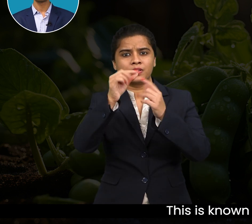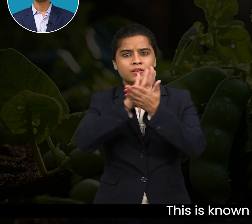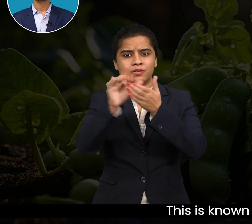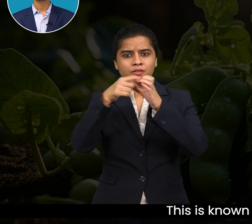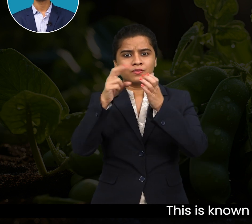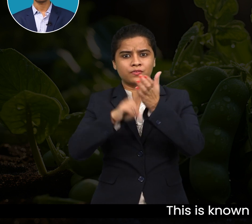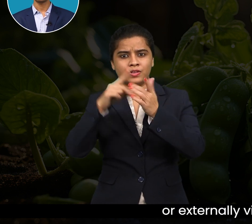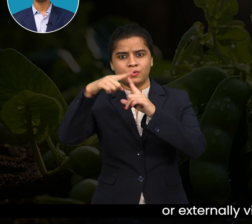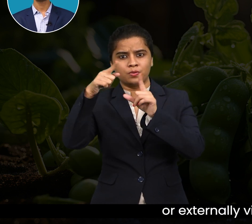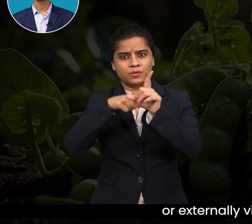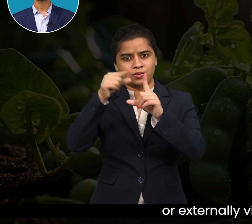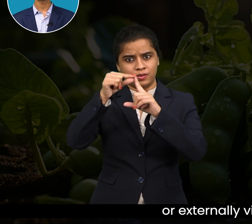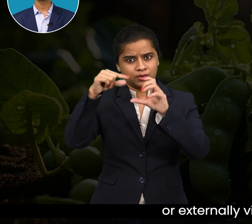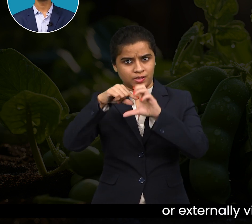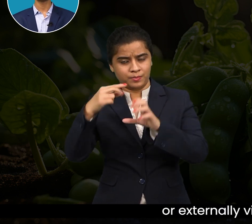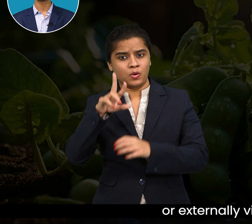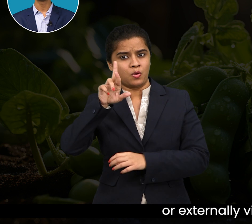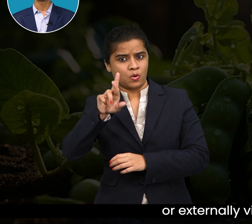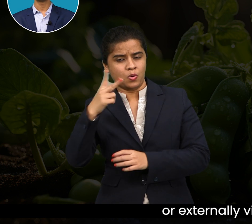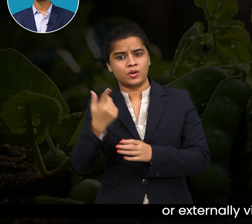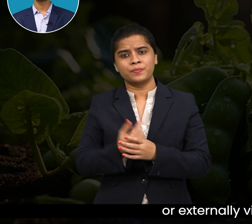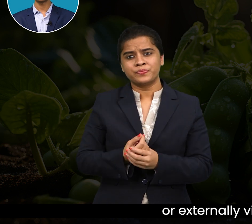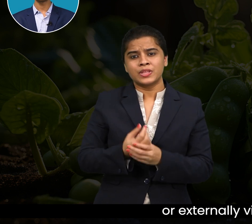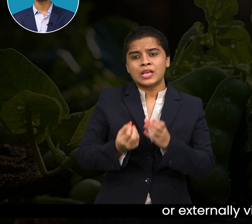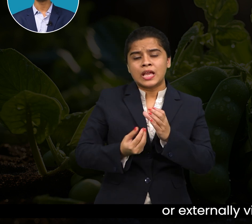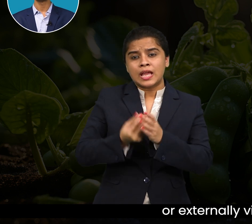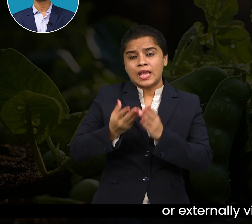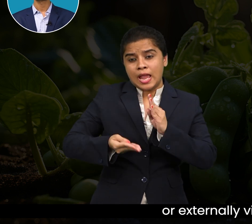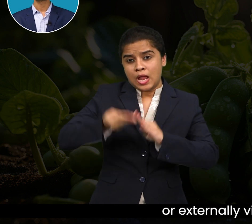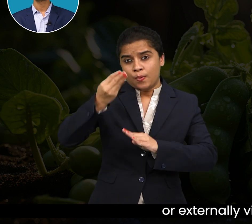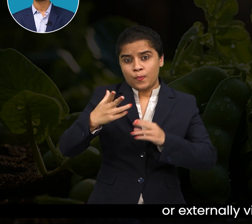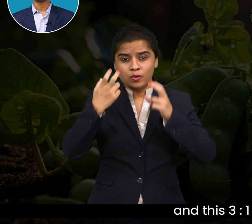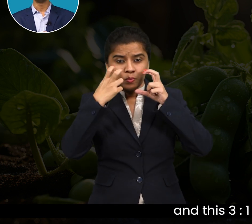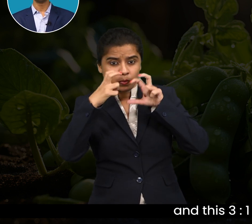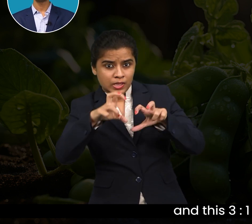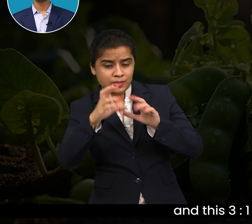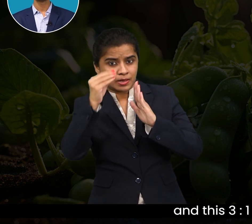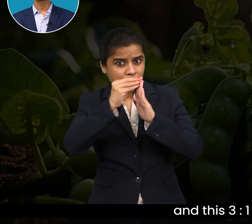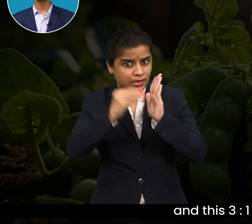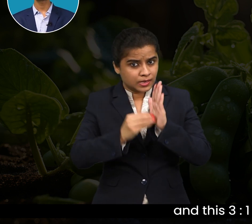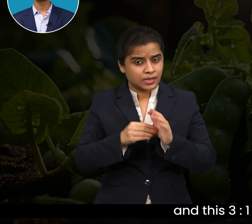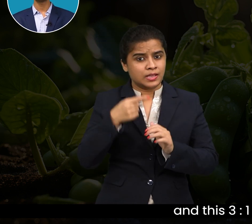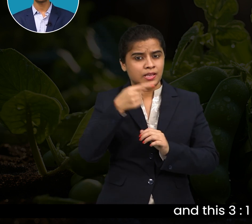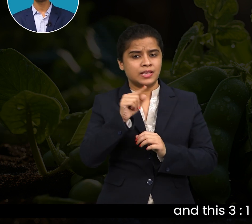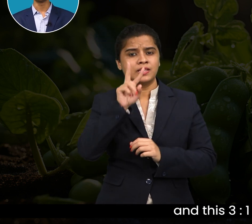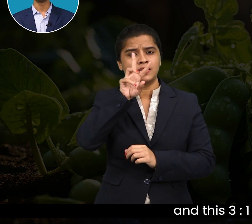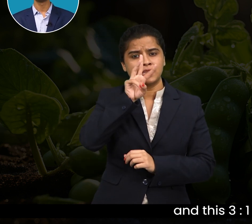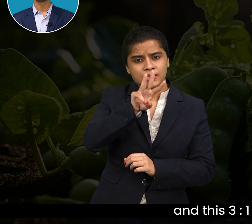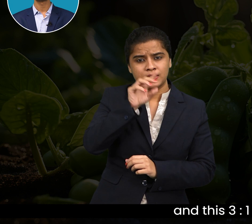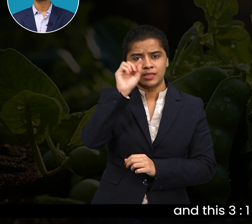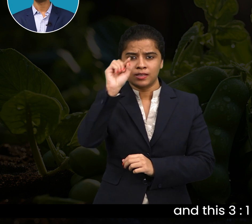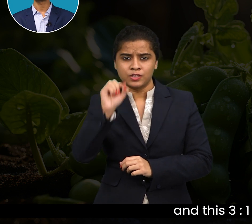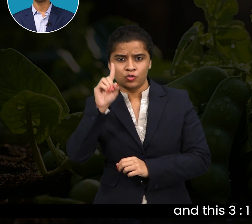phenotype or externally visible character, and this 3:1